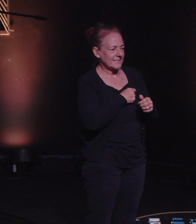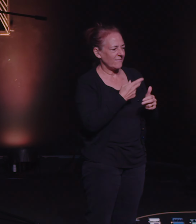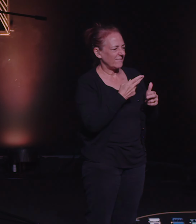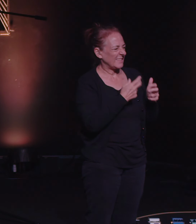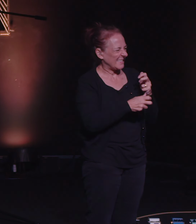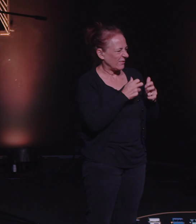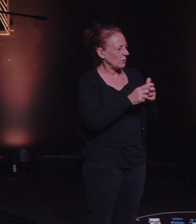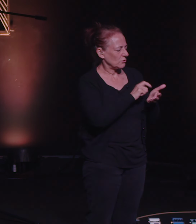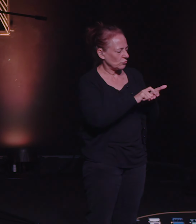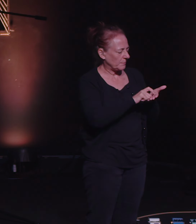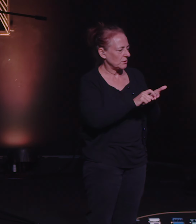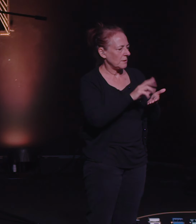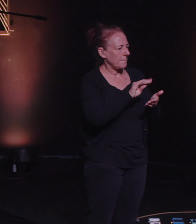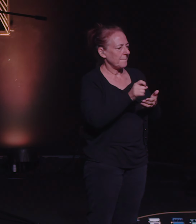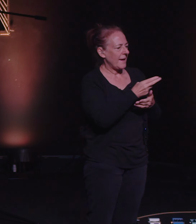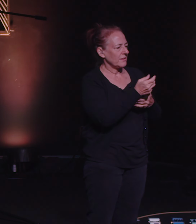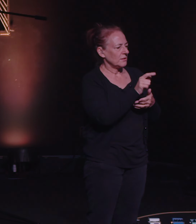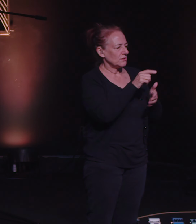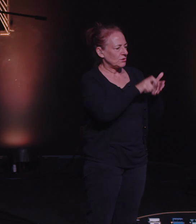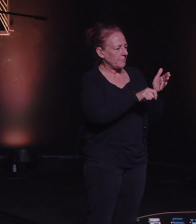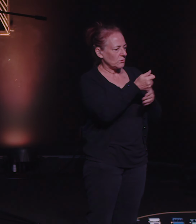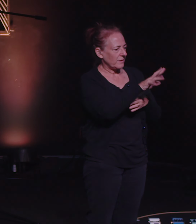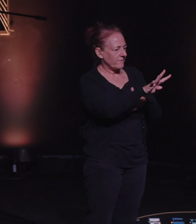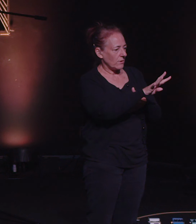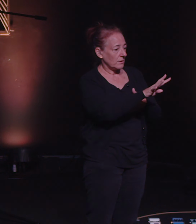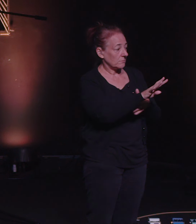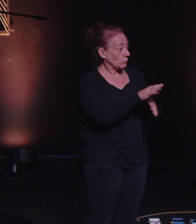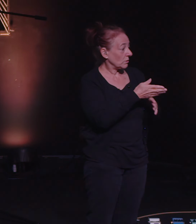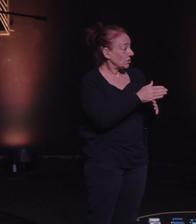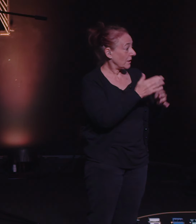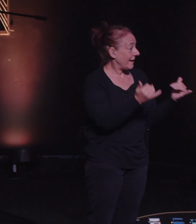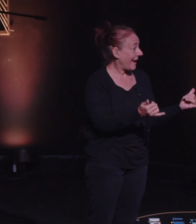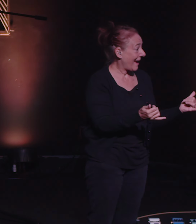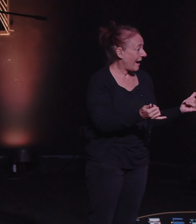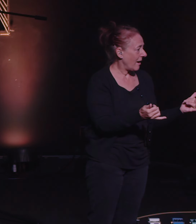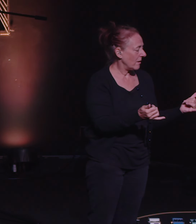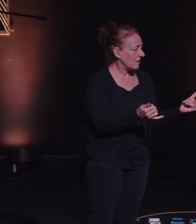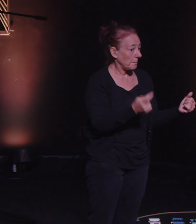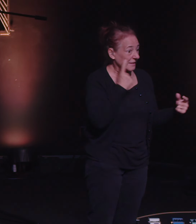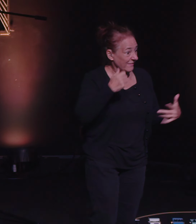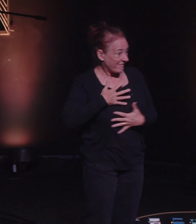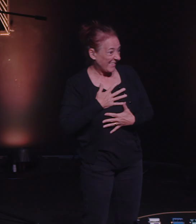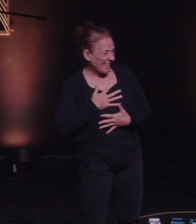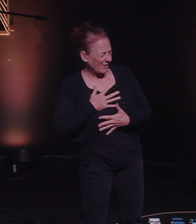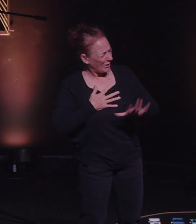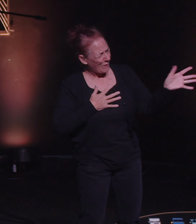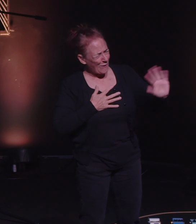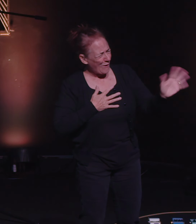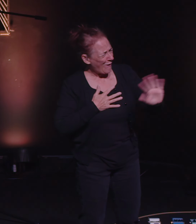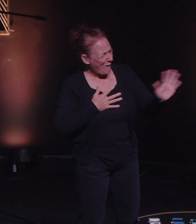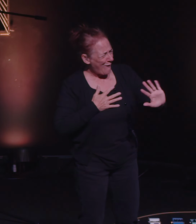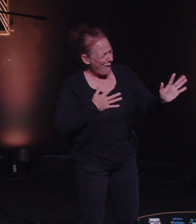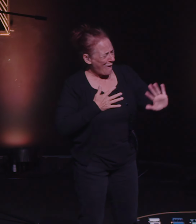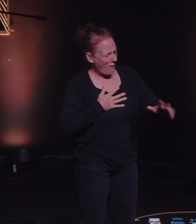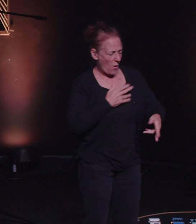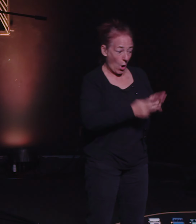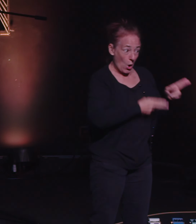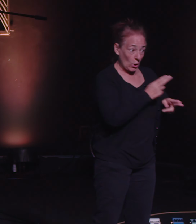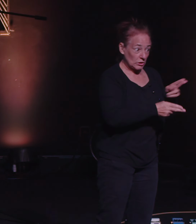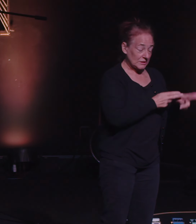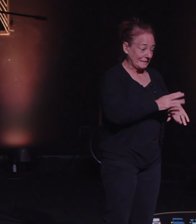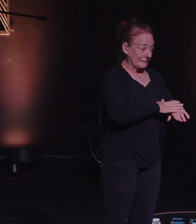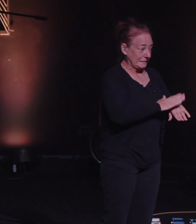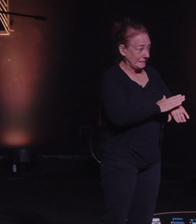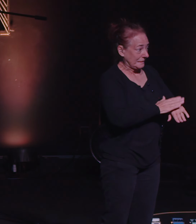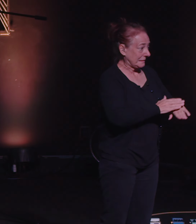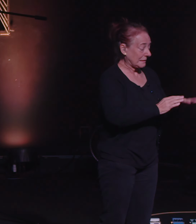very difficult scripture there in Matthew chapter 24. But we share now. But we don't share now out of fear. We share now out of urgency, because we